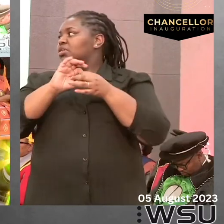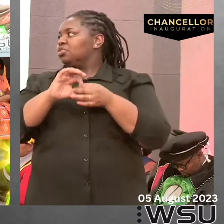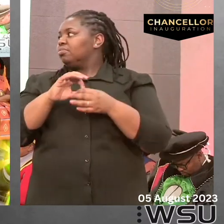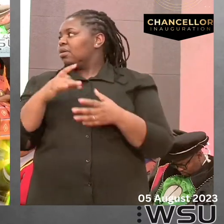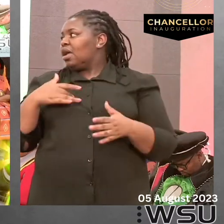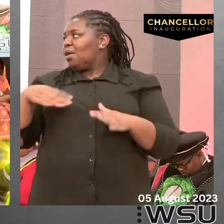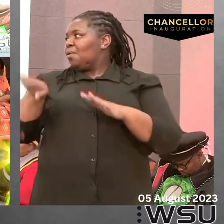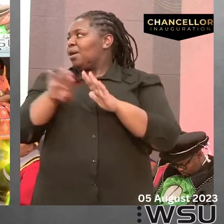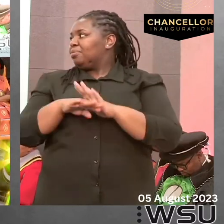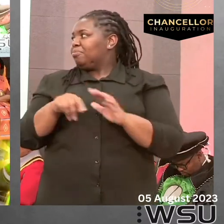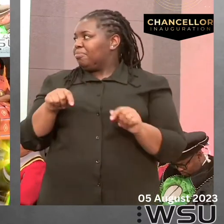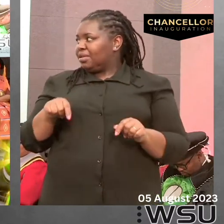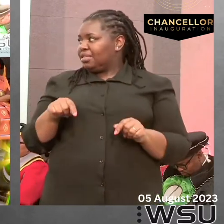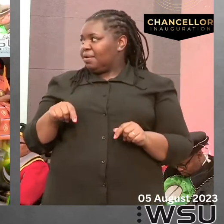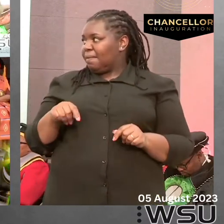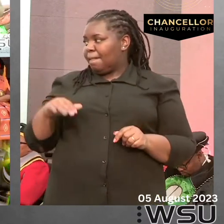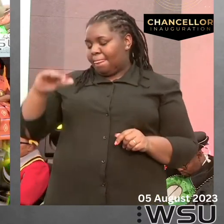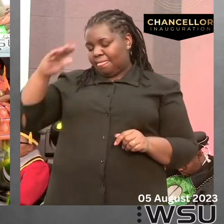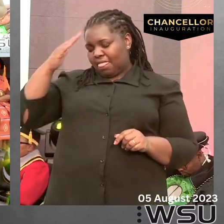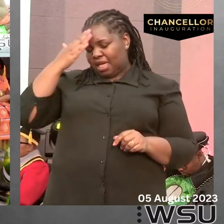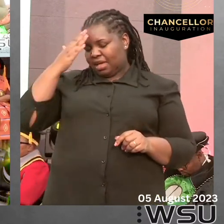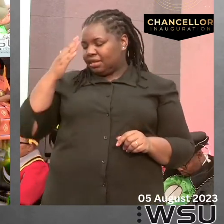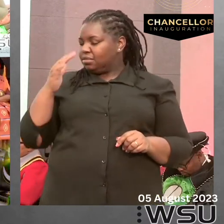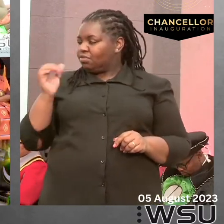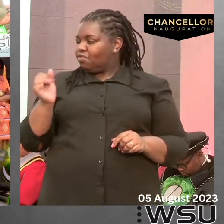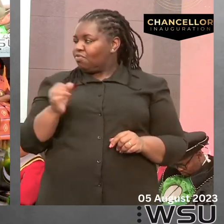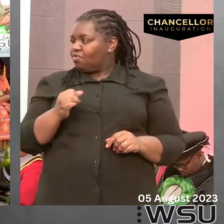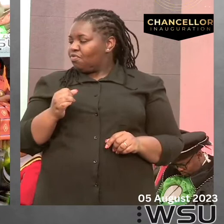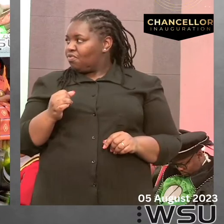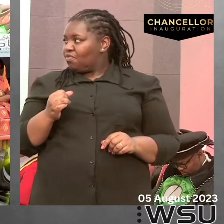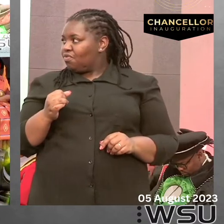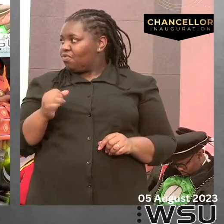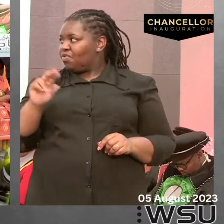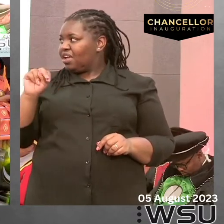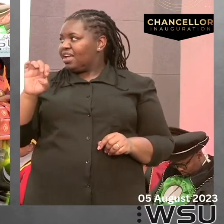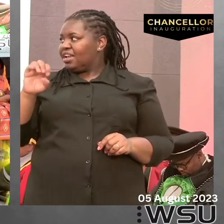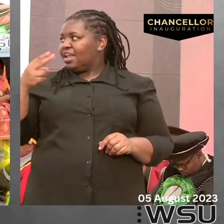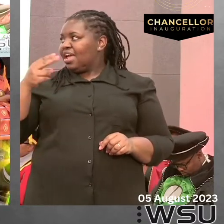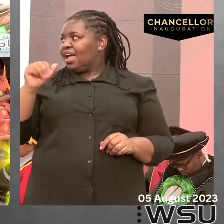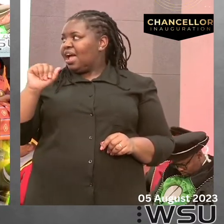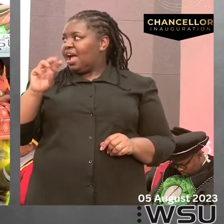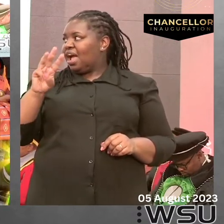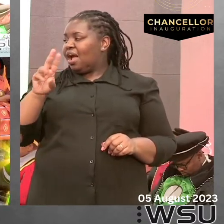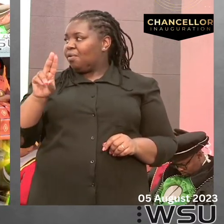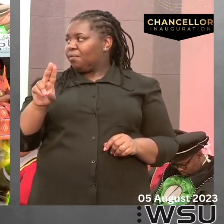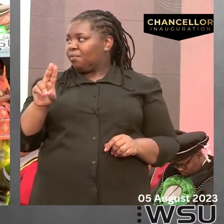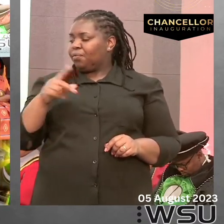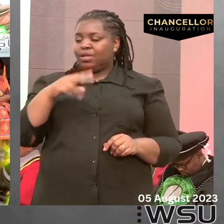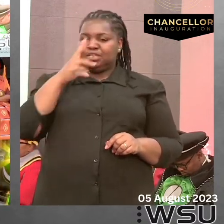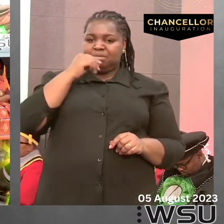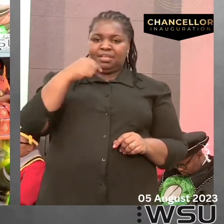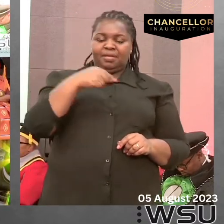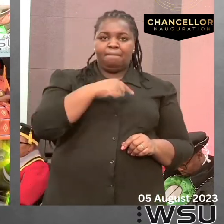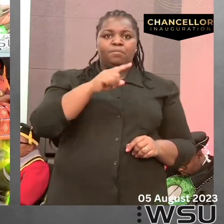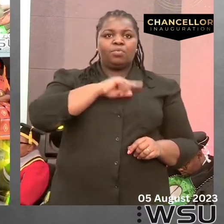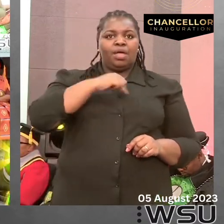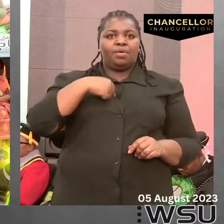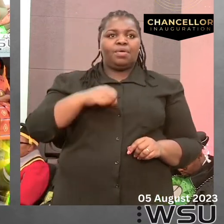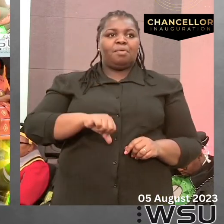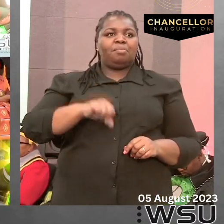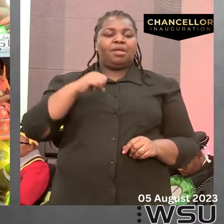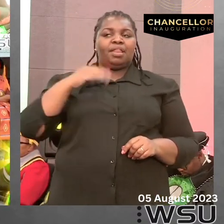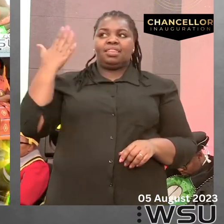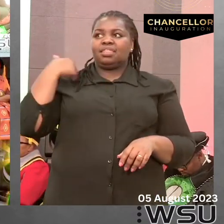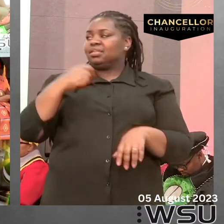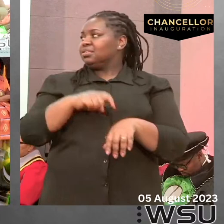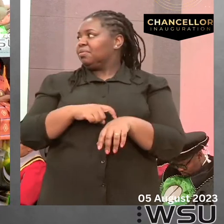to hear the head of Nehao's secretary making the remarks here, because we're proud at the time.